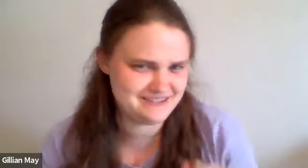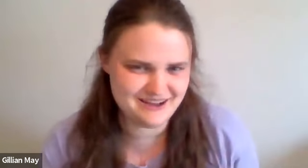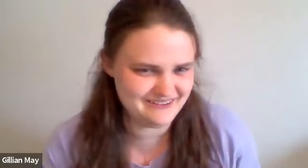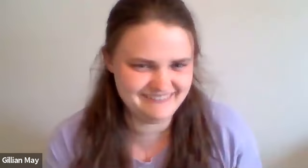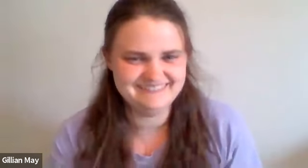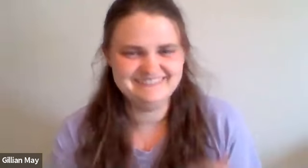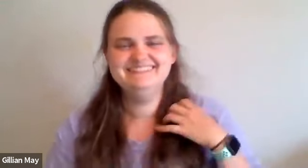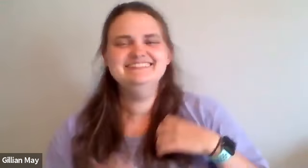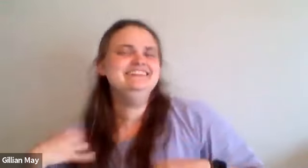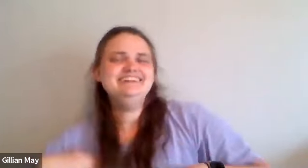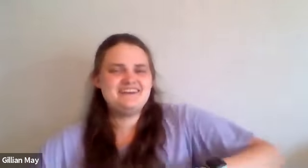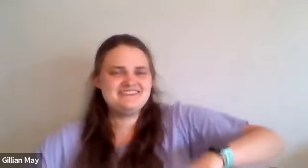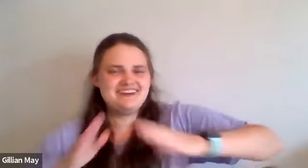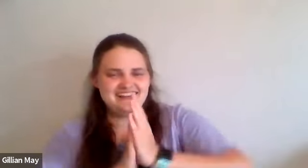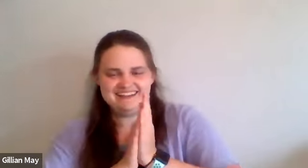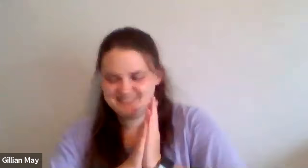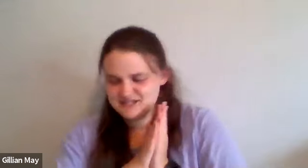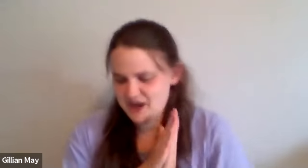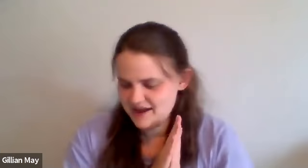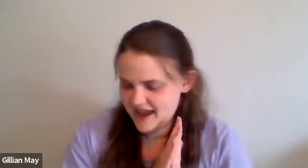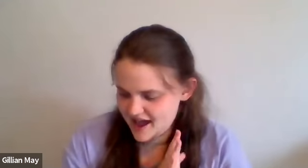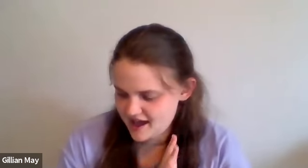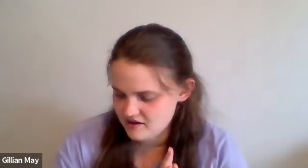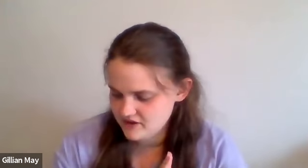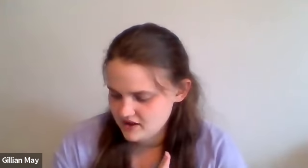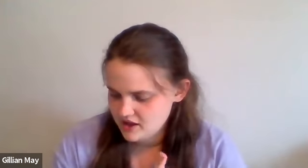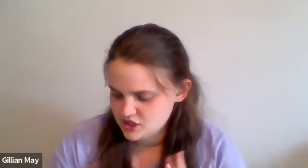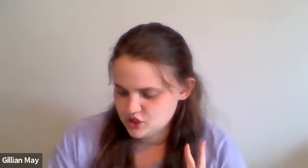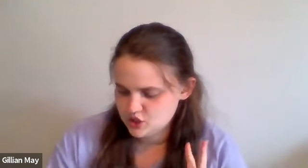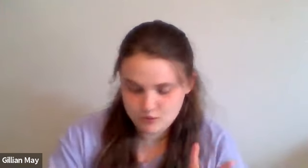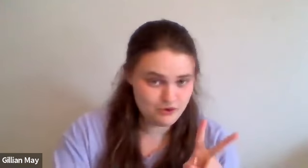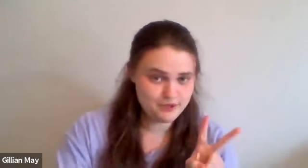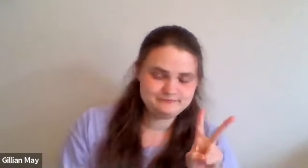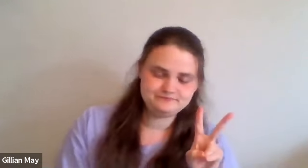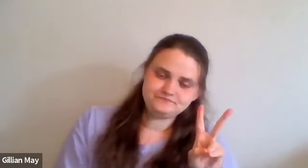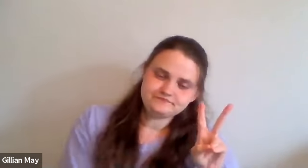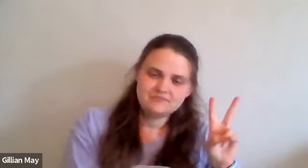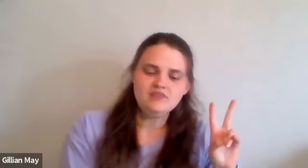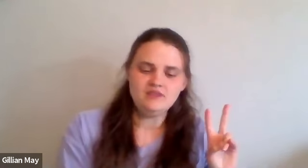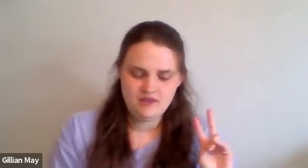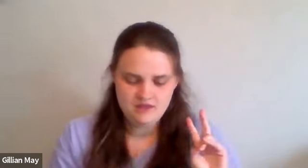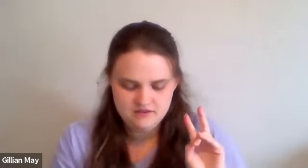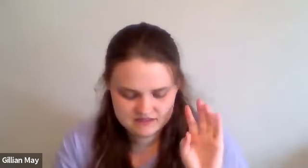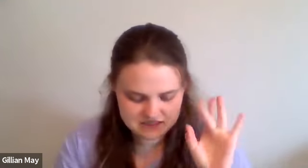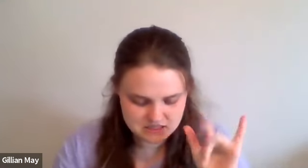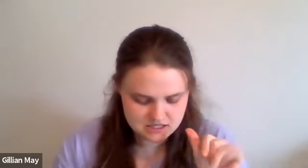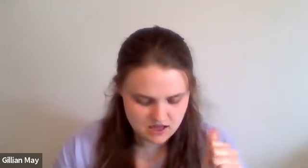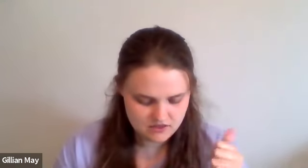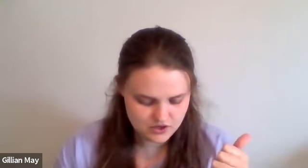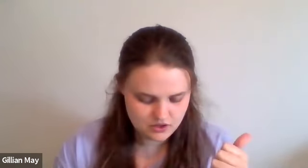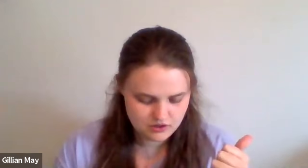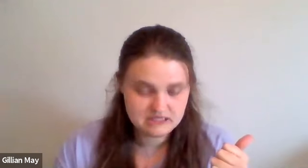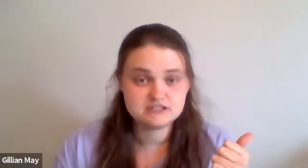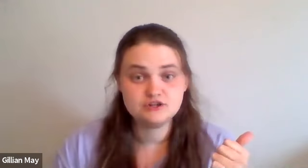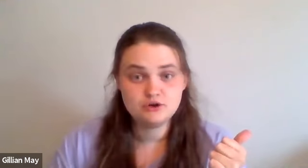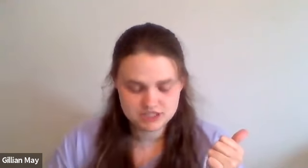so. All right. So now I have two more. This is another yes or no